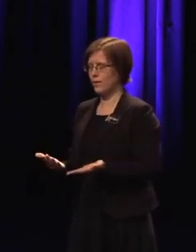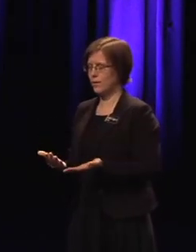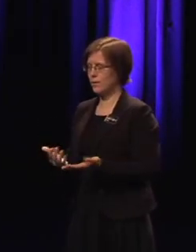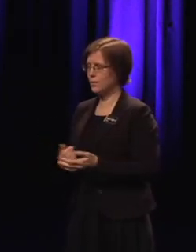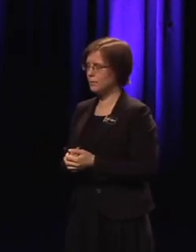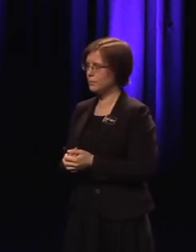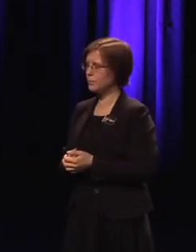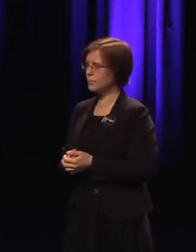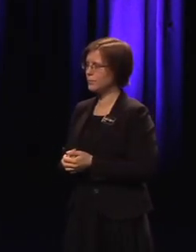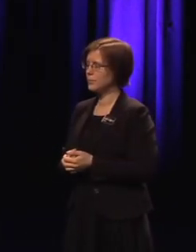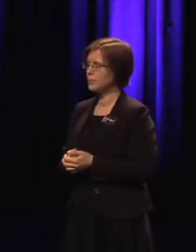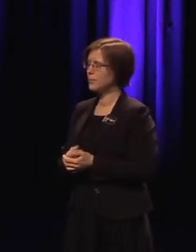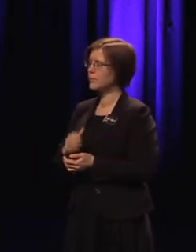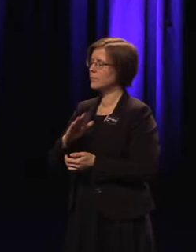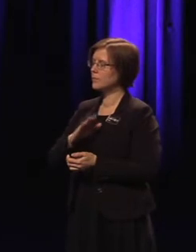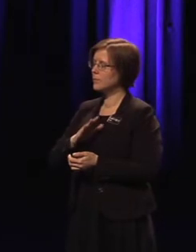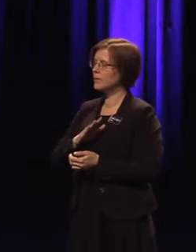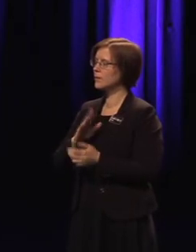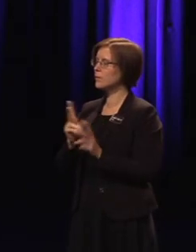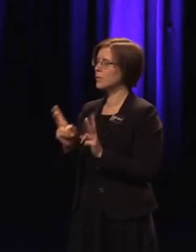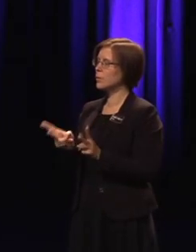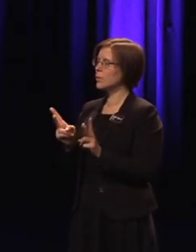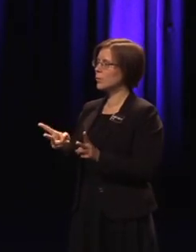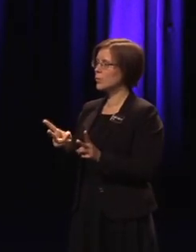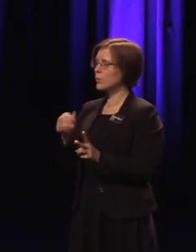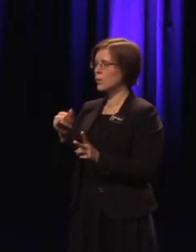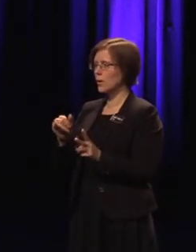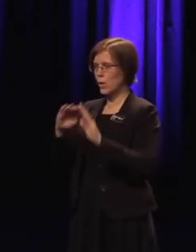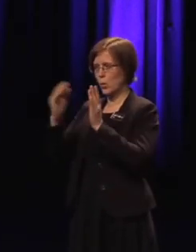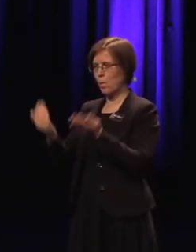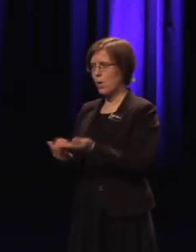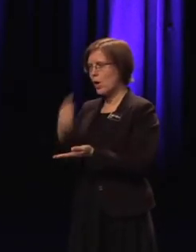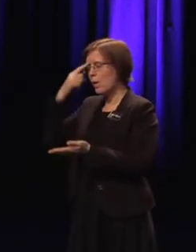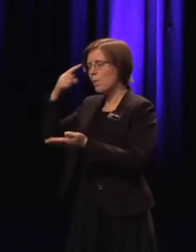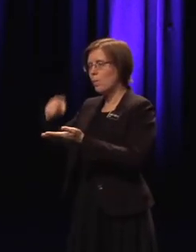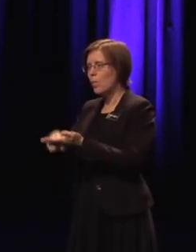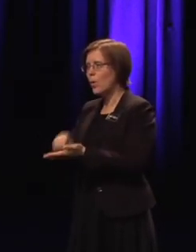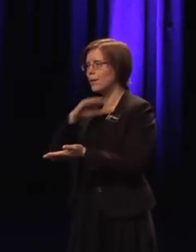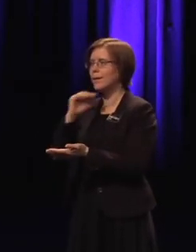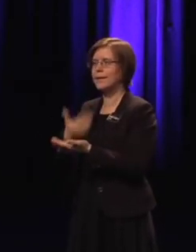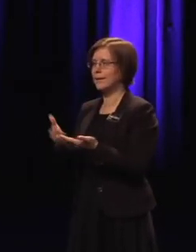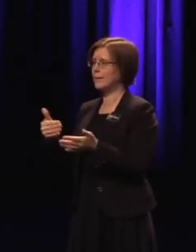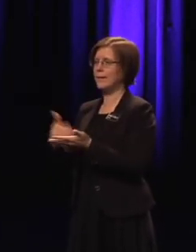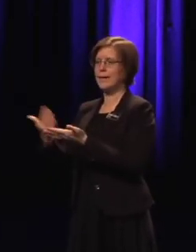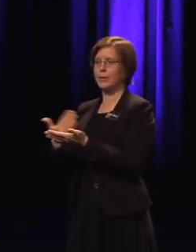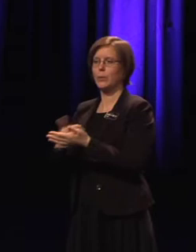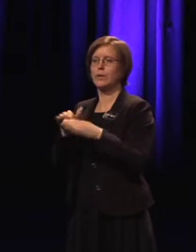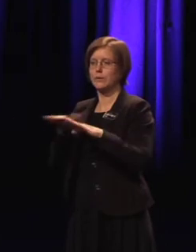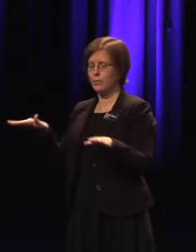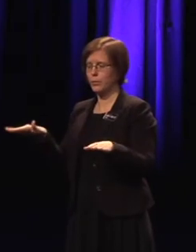in inappropriate adaptation of global goals to the national level,